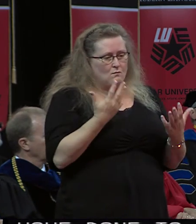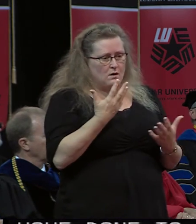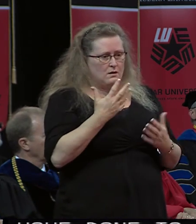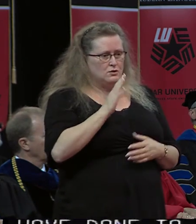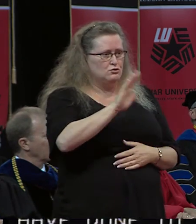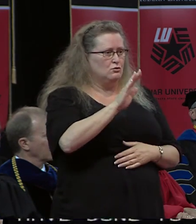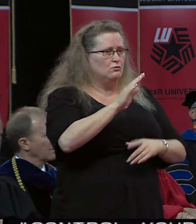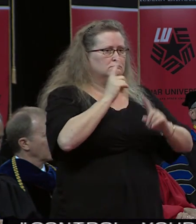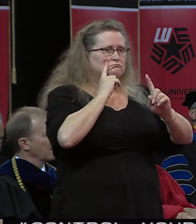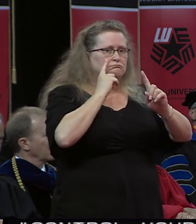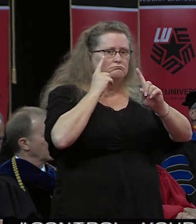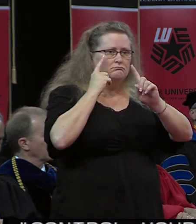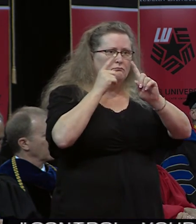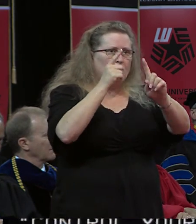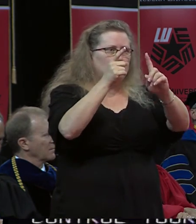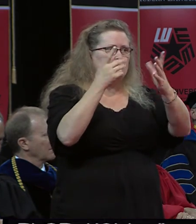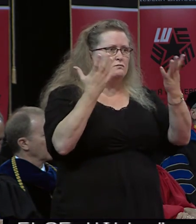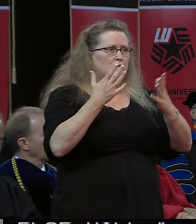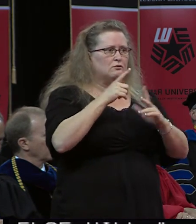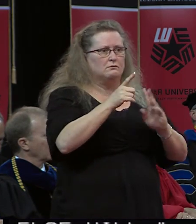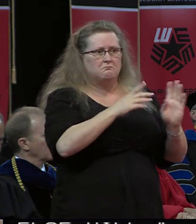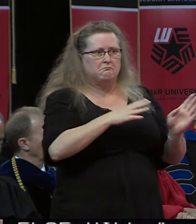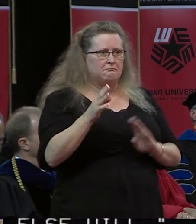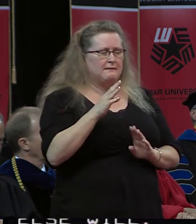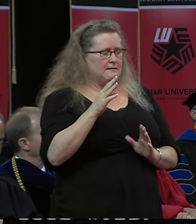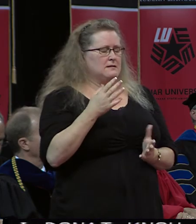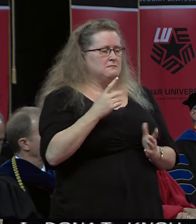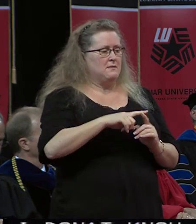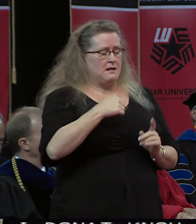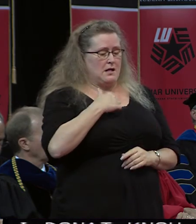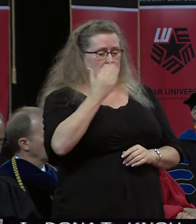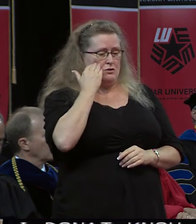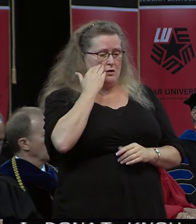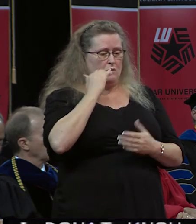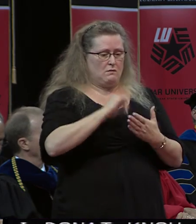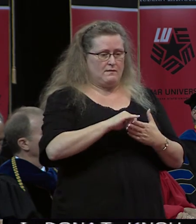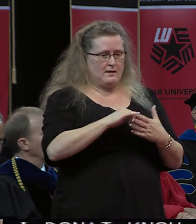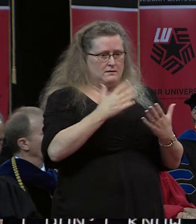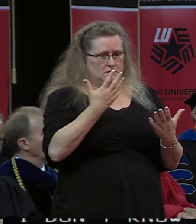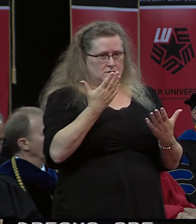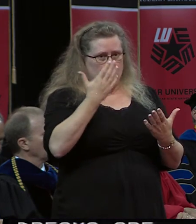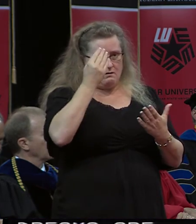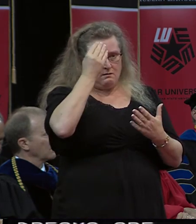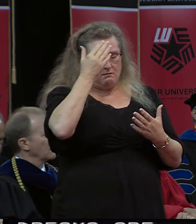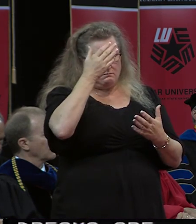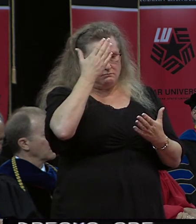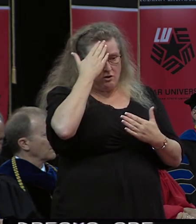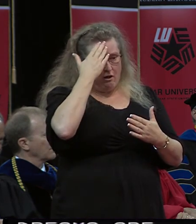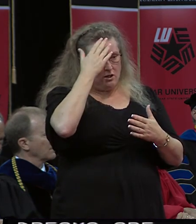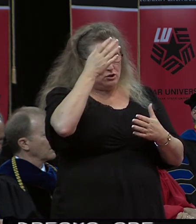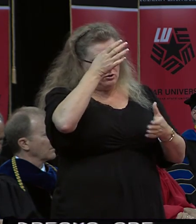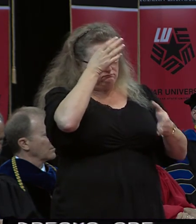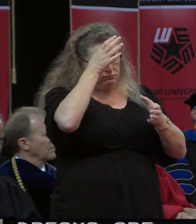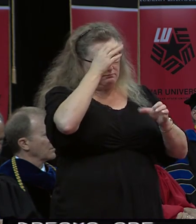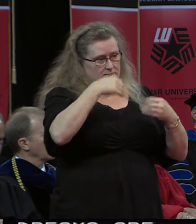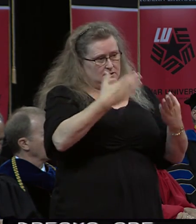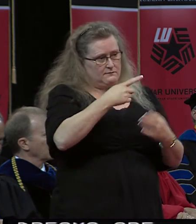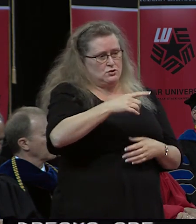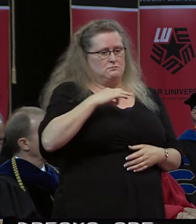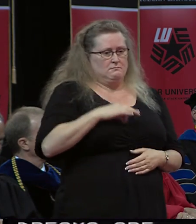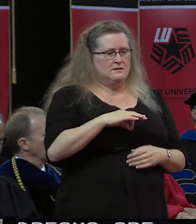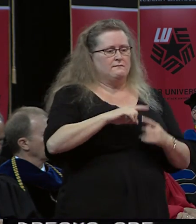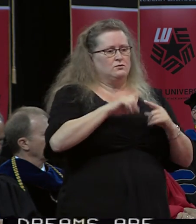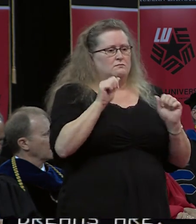your ambitions are. But what I do know is that knowledge gives you a distinct advantage to control your